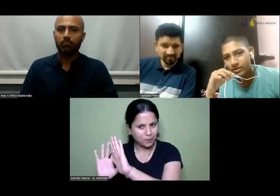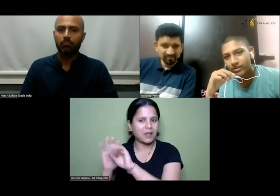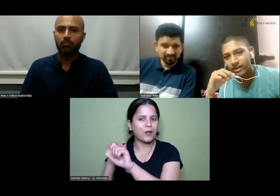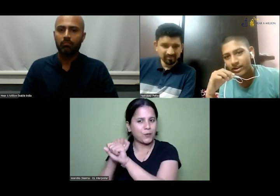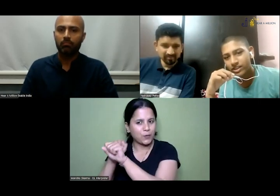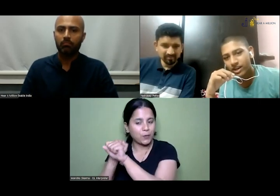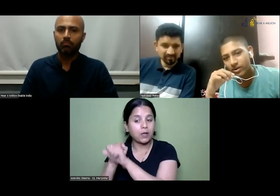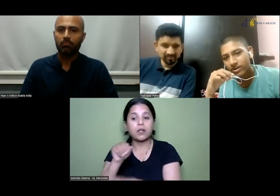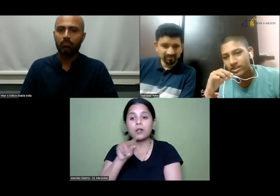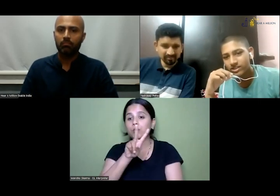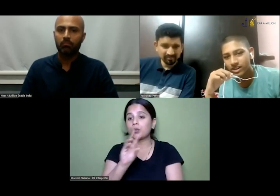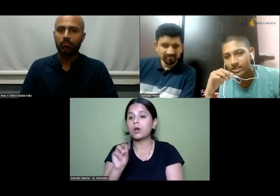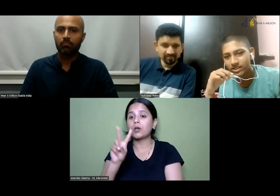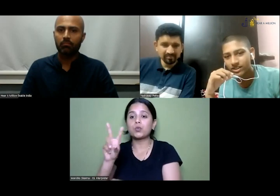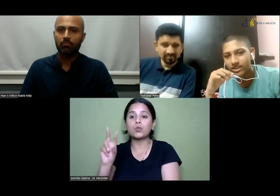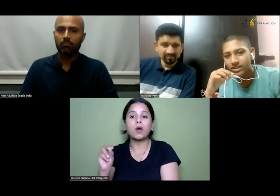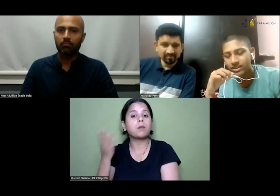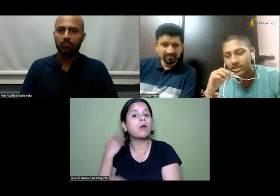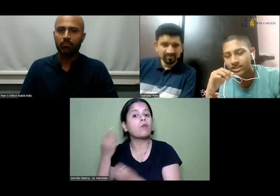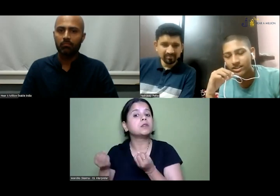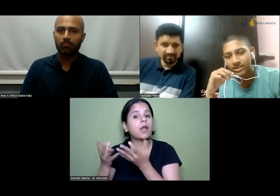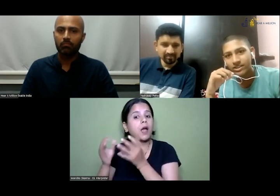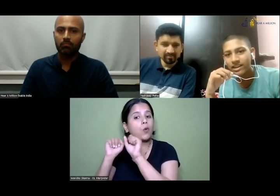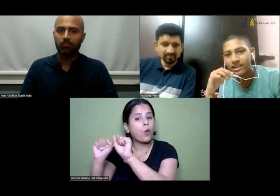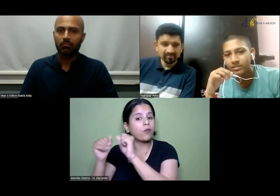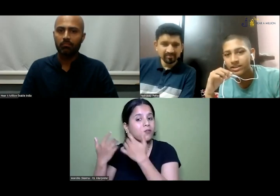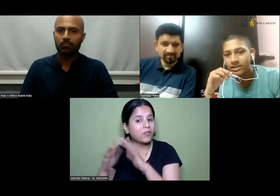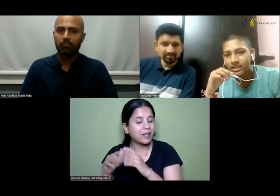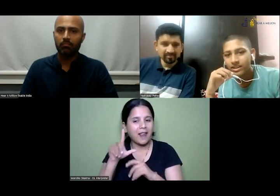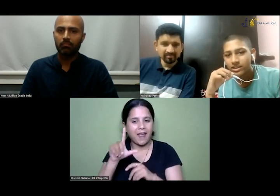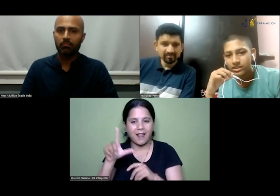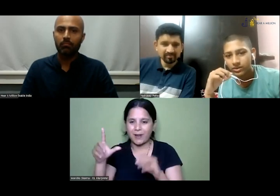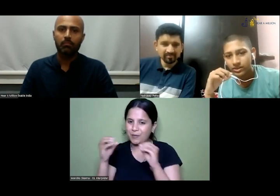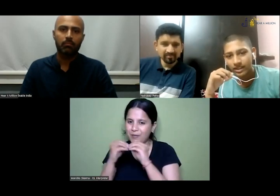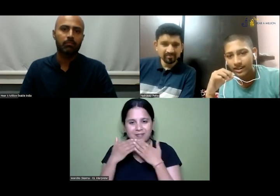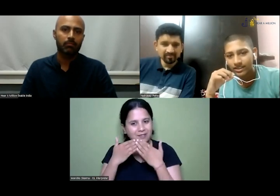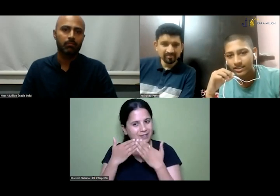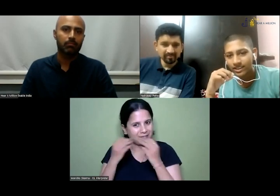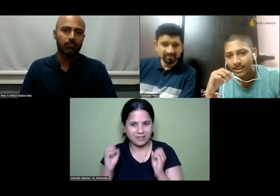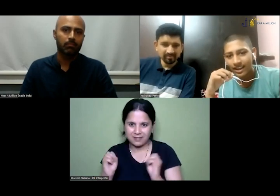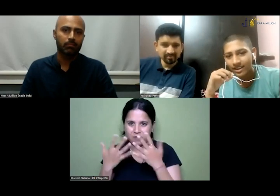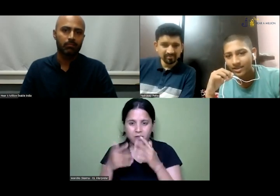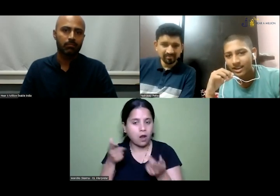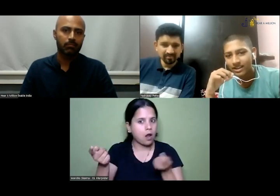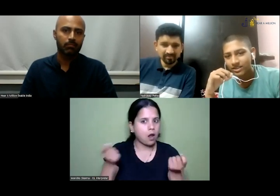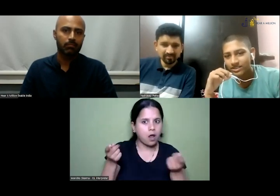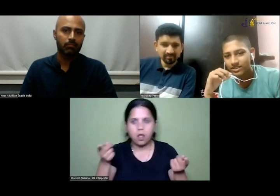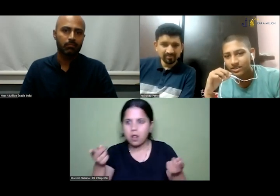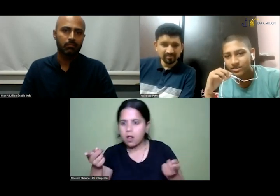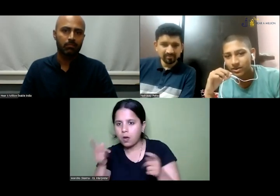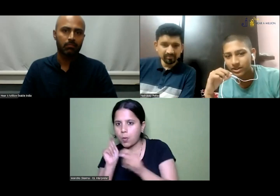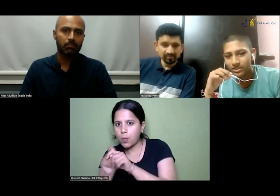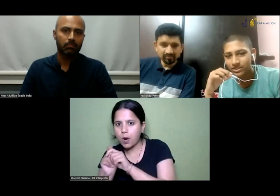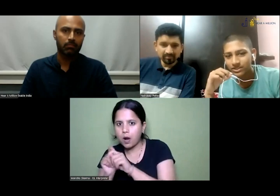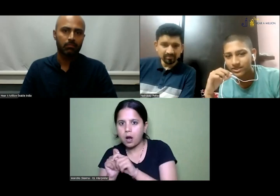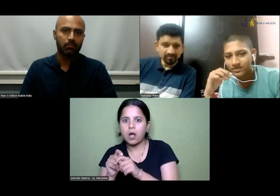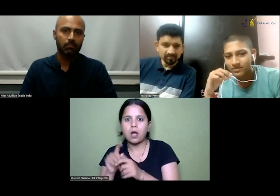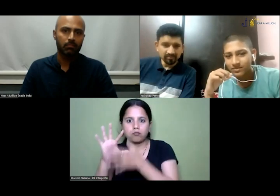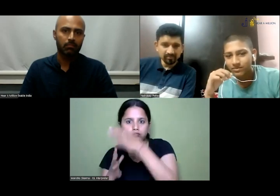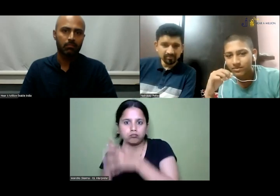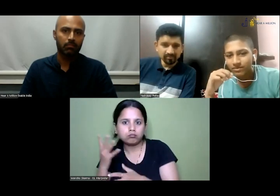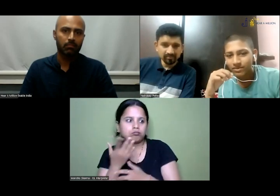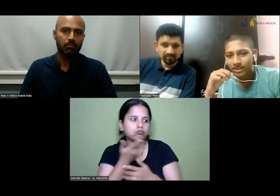because in 2020 she had already started her LLB, she couldn't handle the LLB as well as the